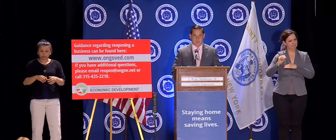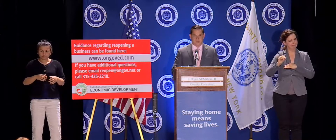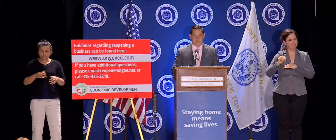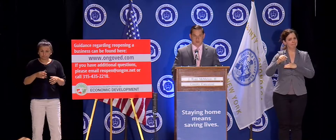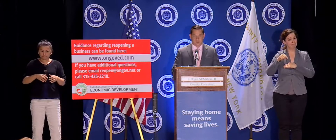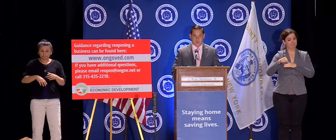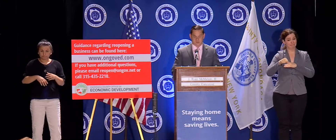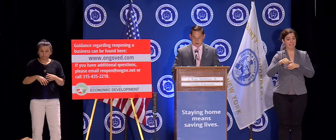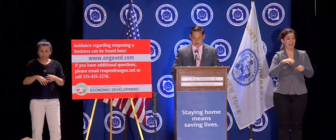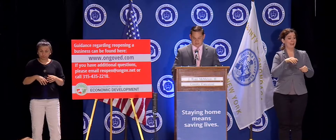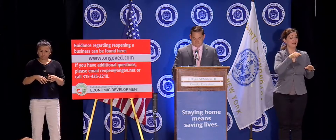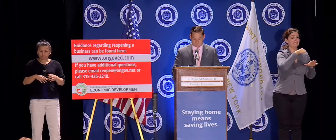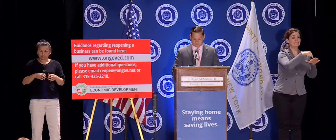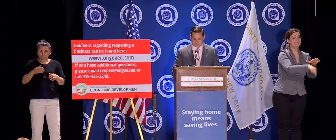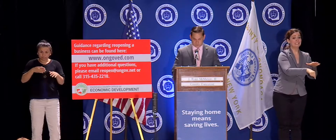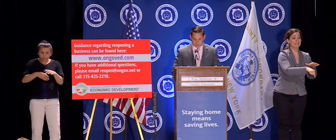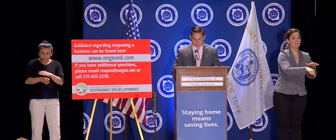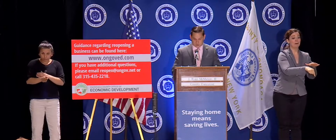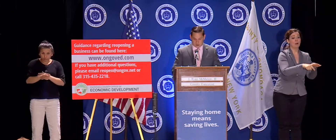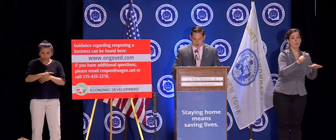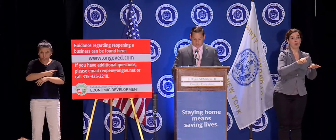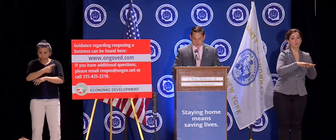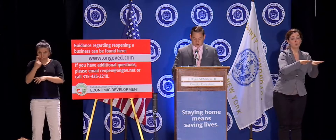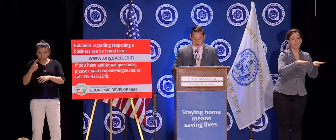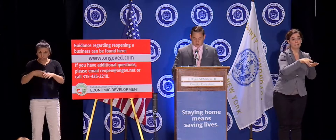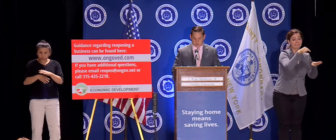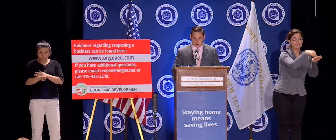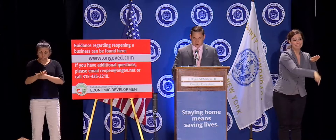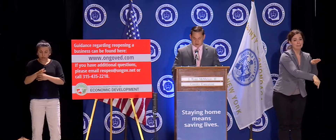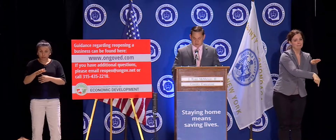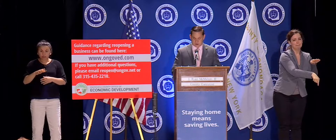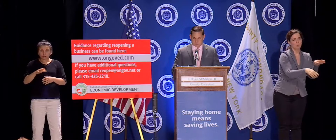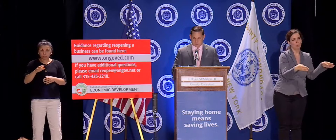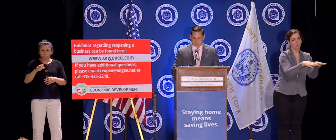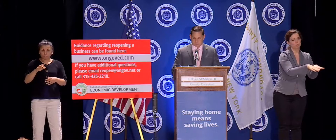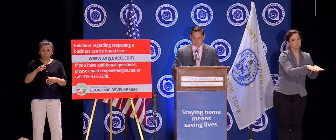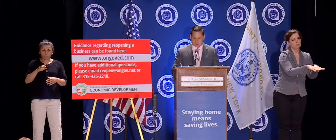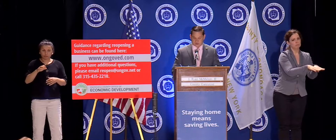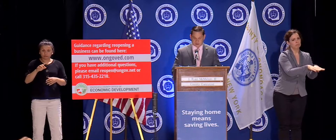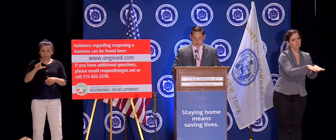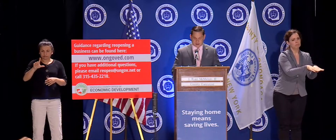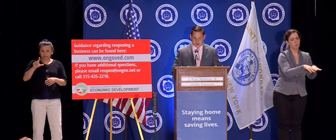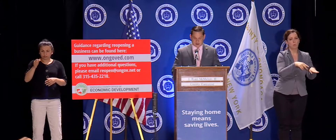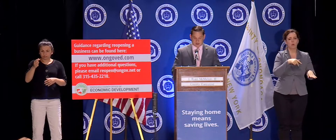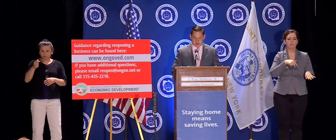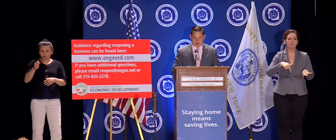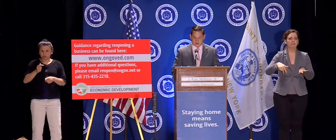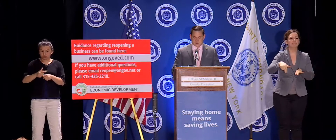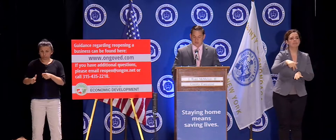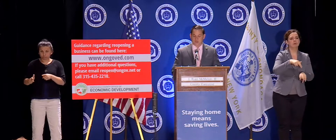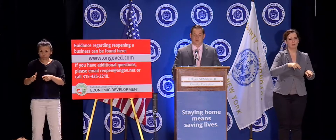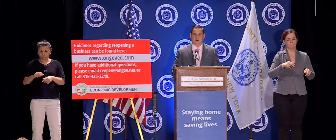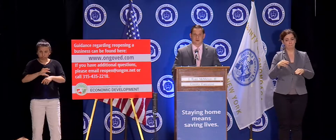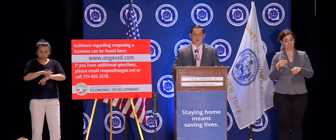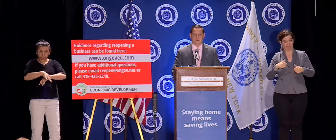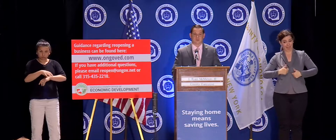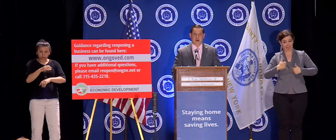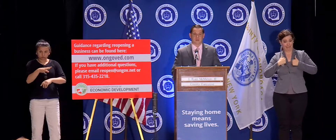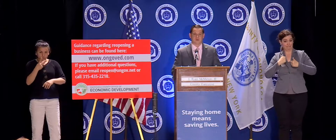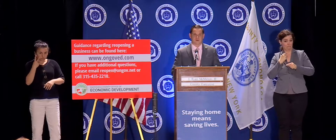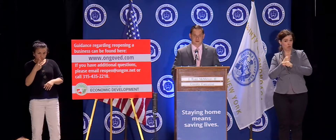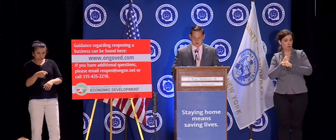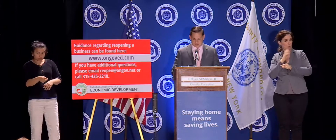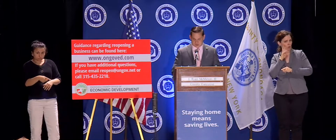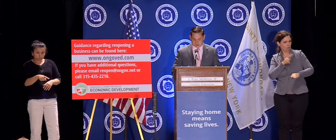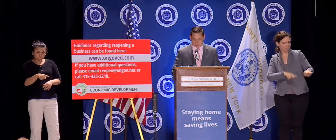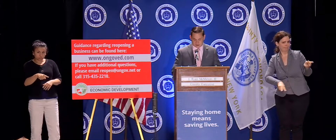the patrons are wristbanded. Personnel will be monitoring the beach closely throughout the day to make sure that the